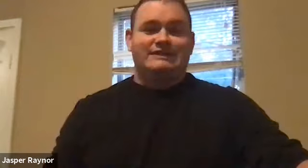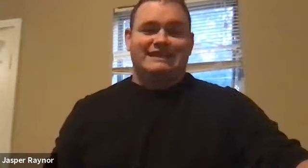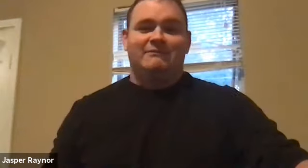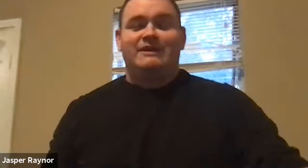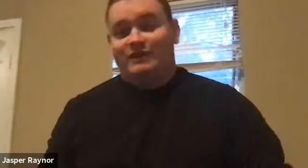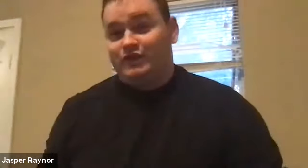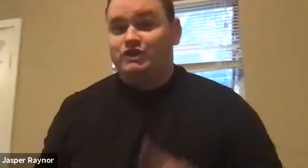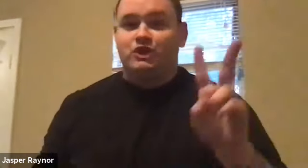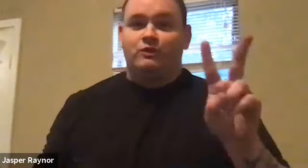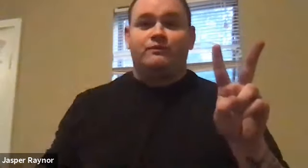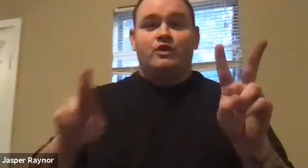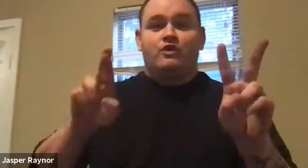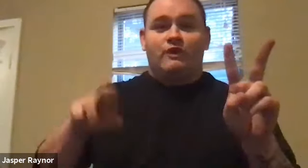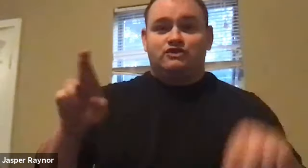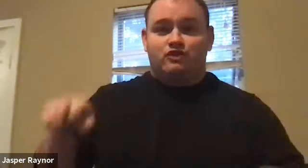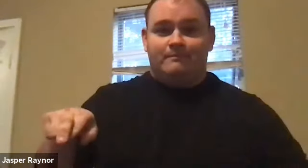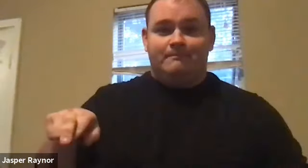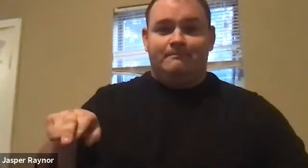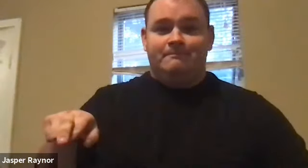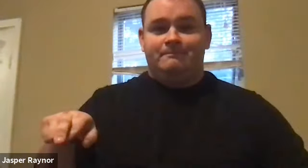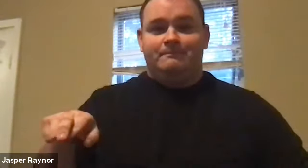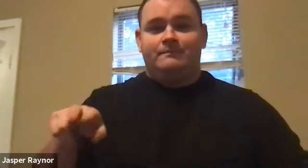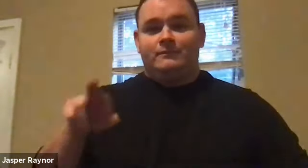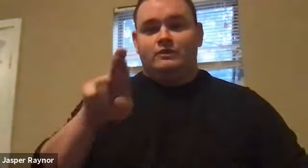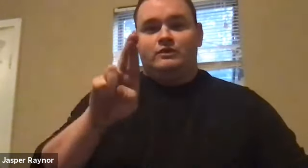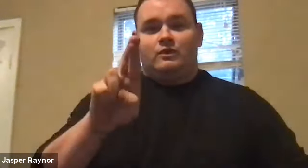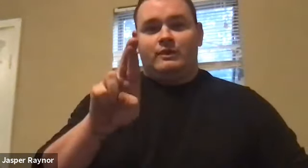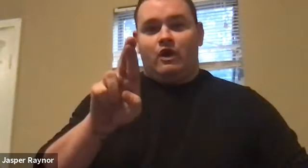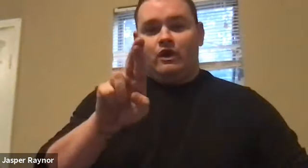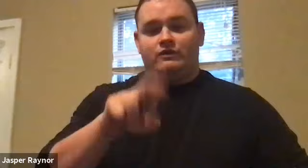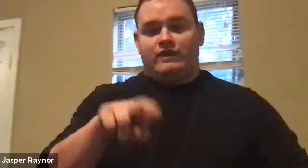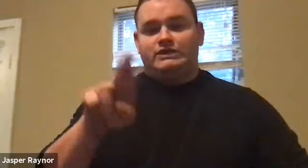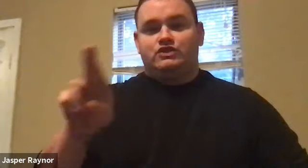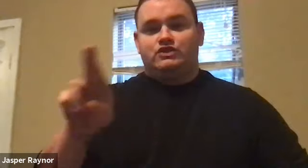this sign. There's two. Restroom. With an R, restroom.